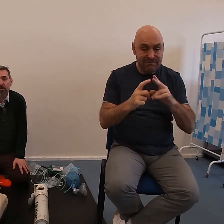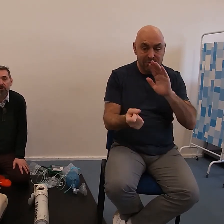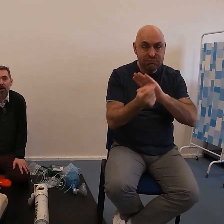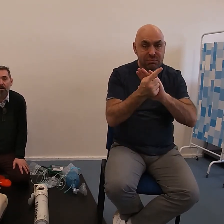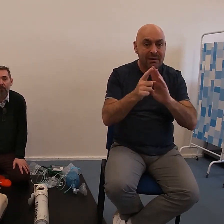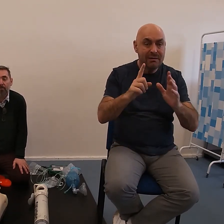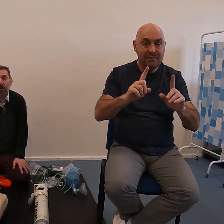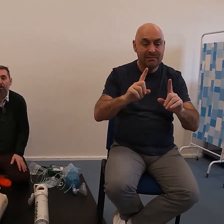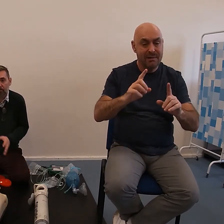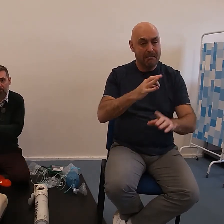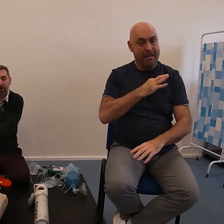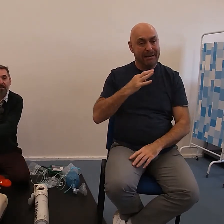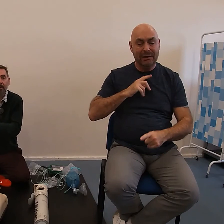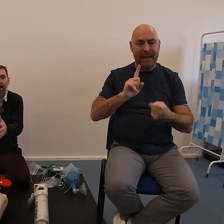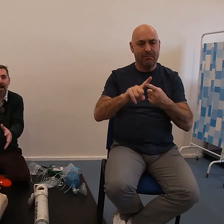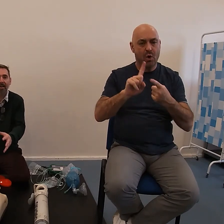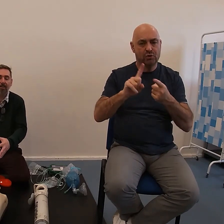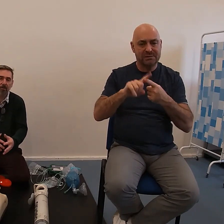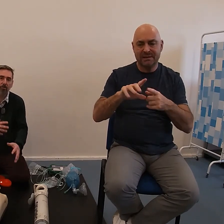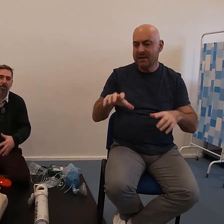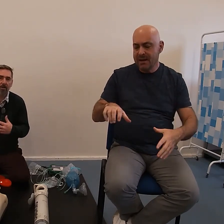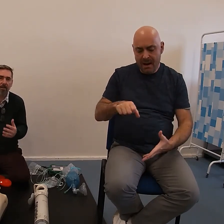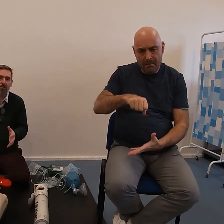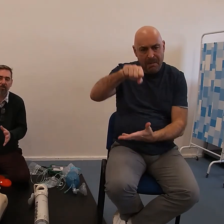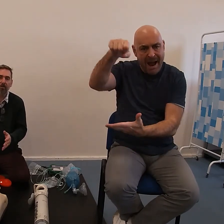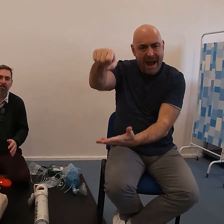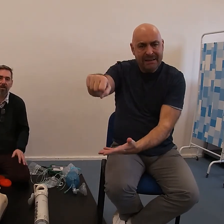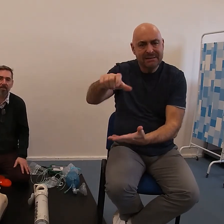the wards, bringing the bag and the